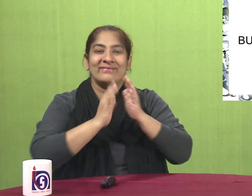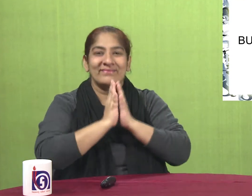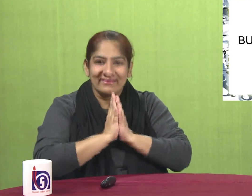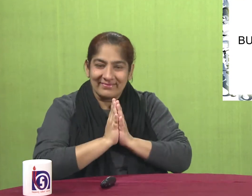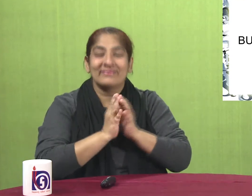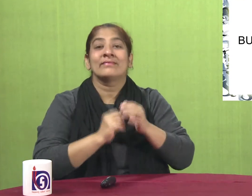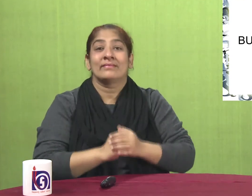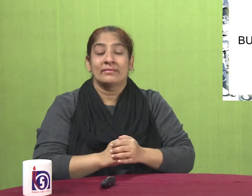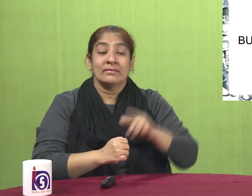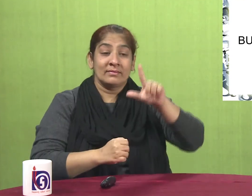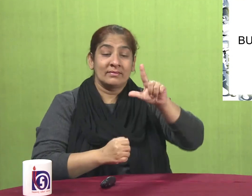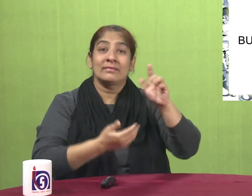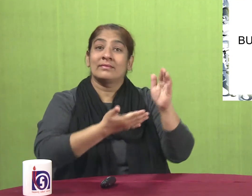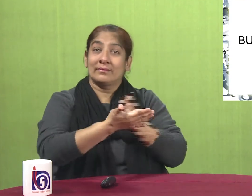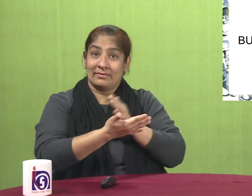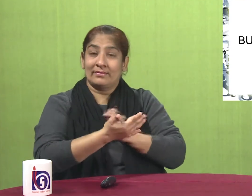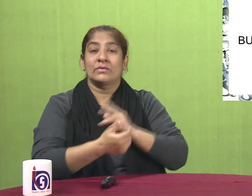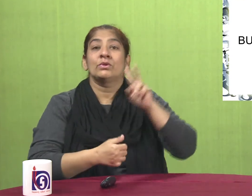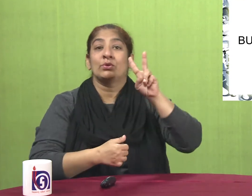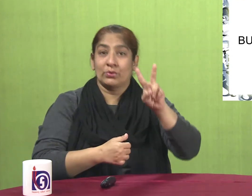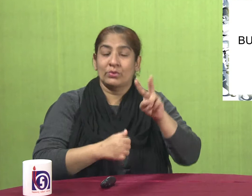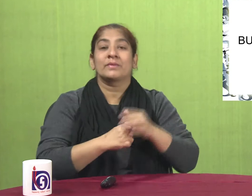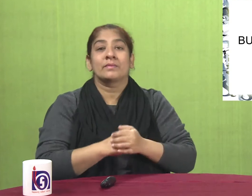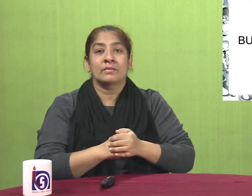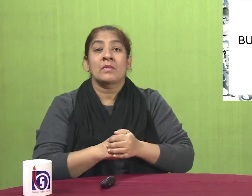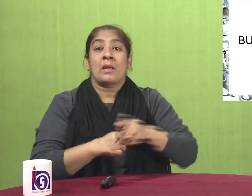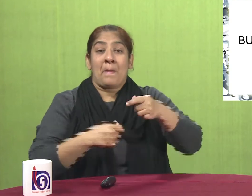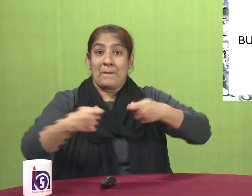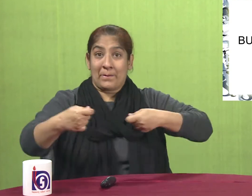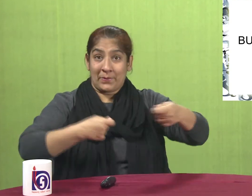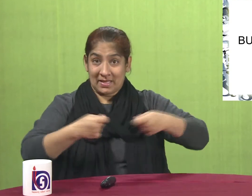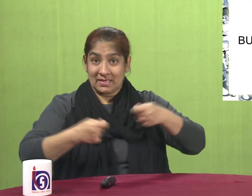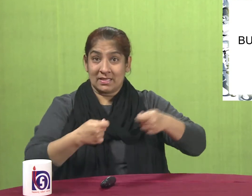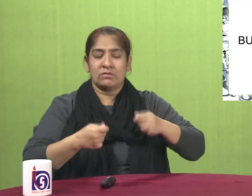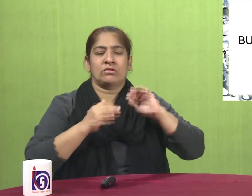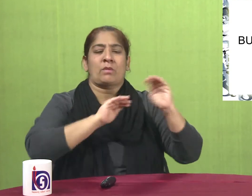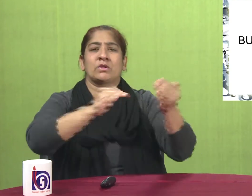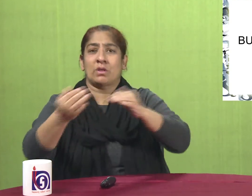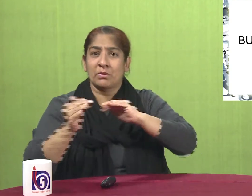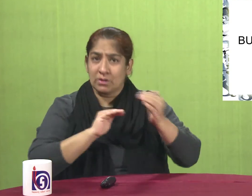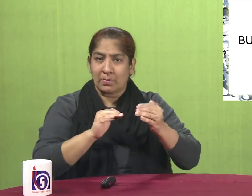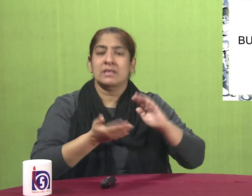Welcome everyone. Namaskar. Today we are going to do lesson number 2, Business